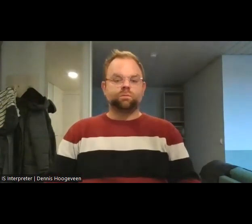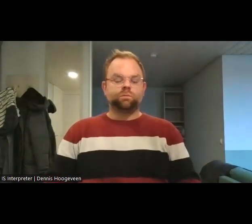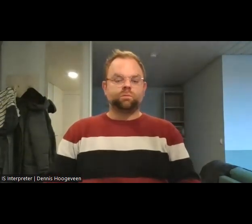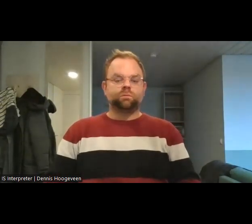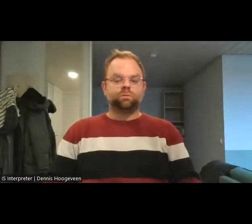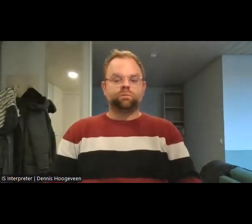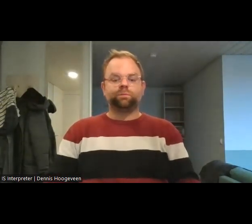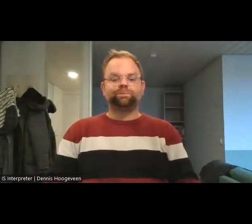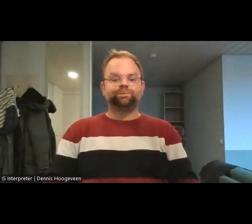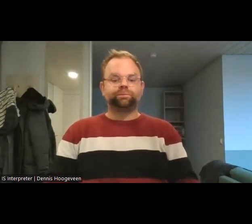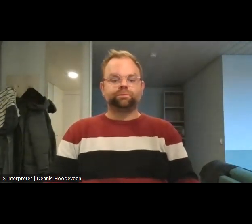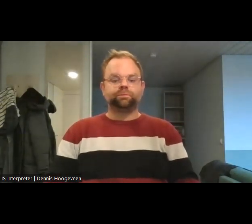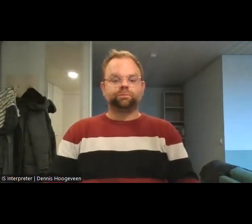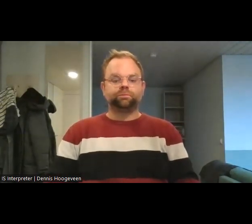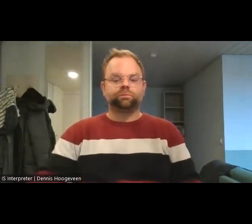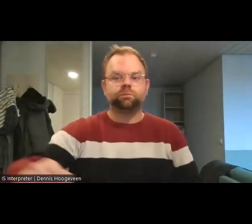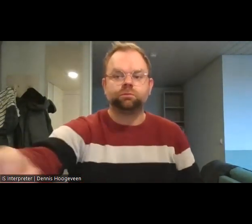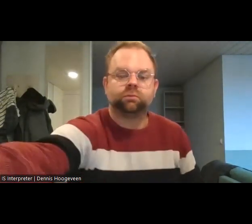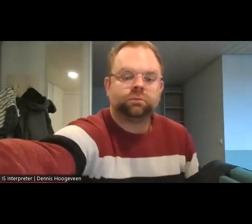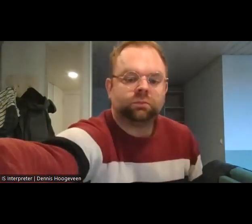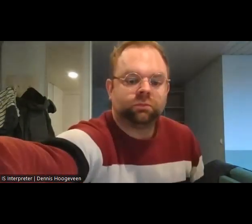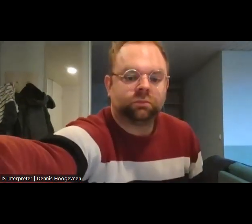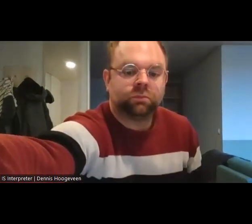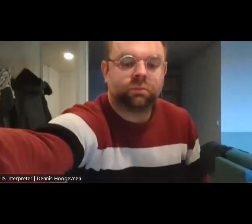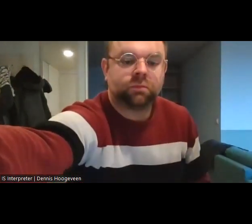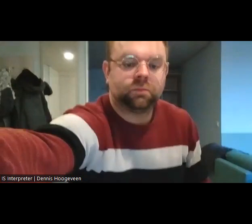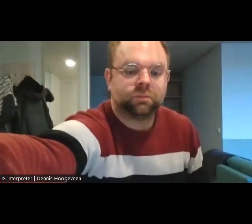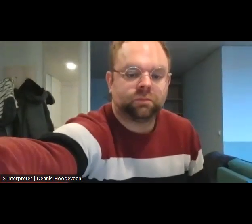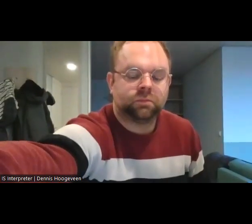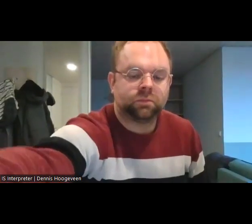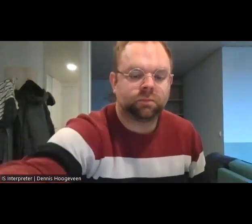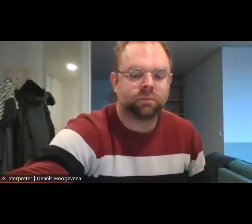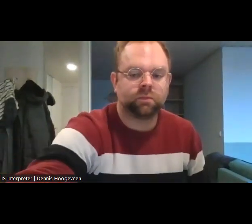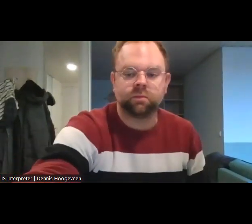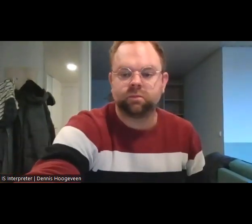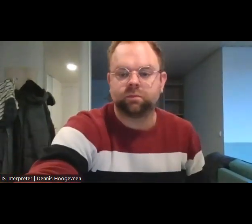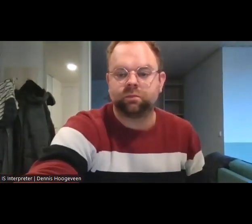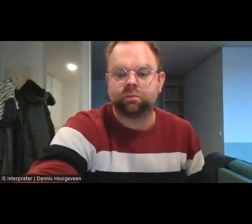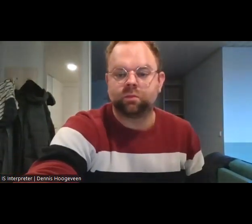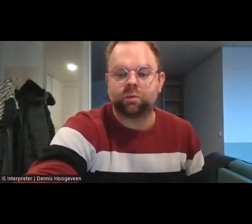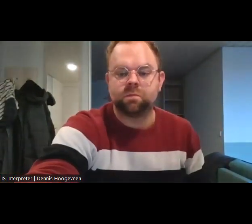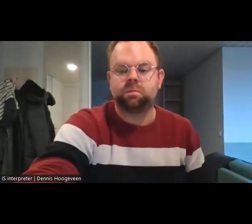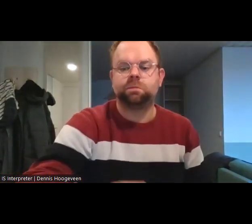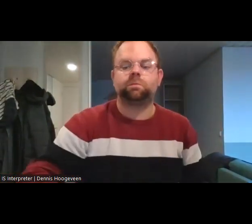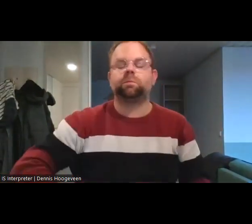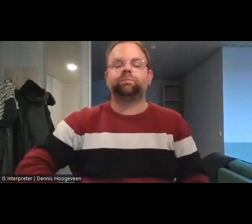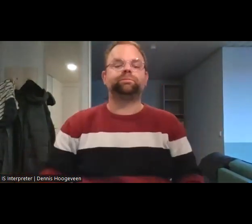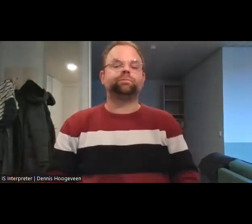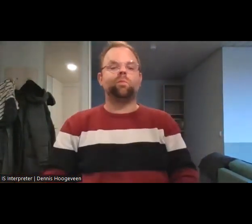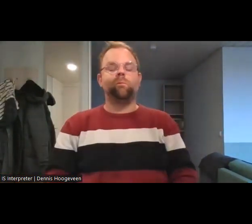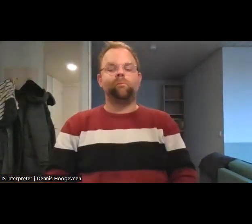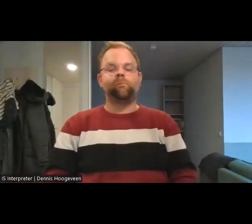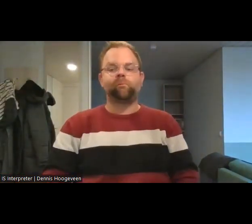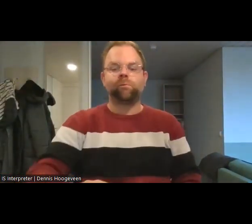Yes, I can do it. Do you want me to do it now or we will wait? We can wait. People is still joining, but if you can do it, yeah,